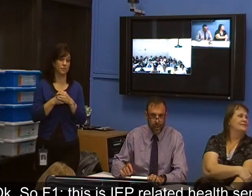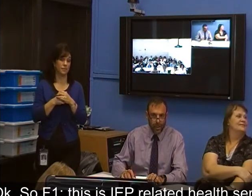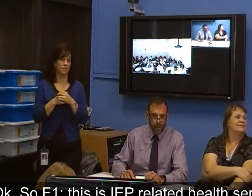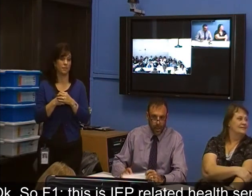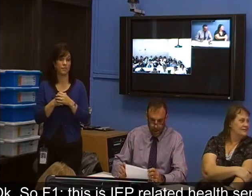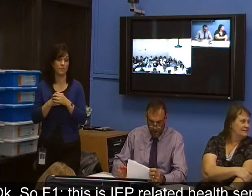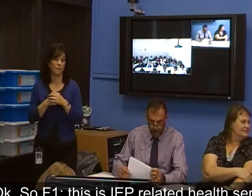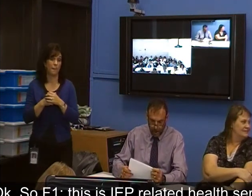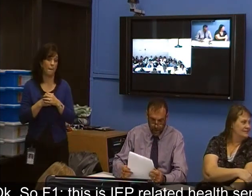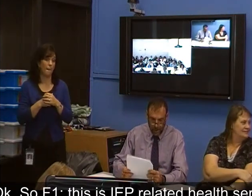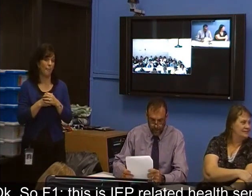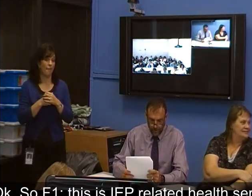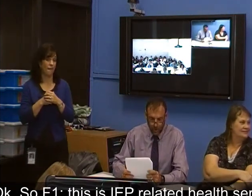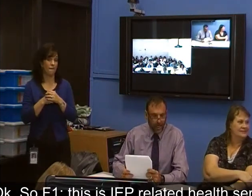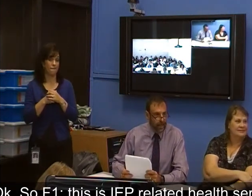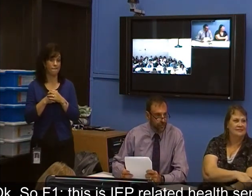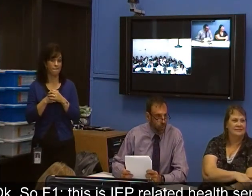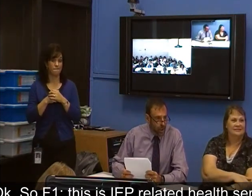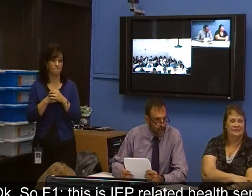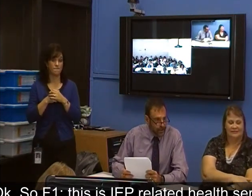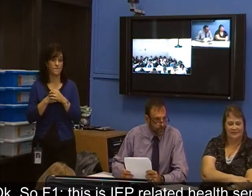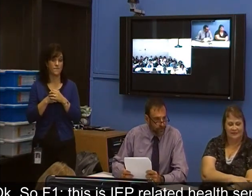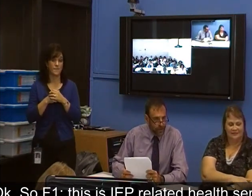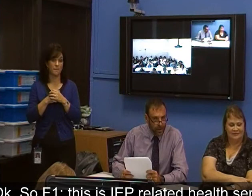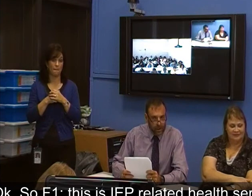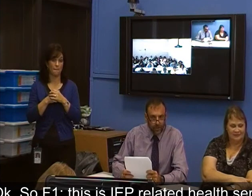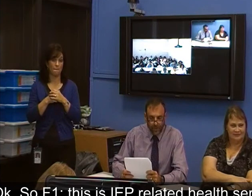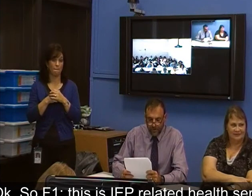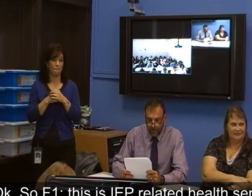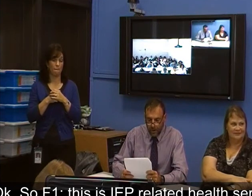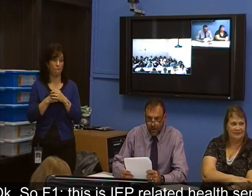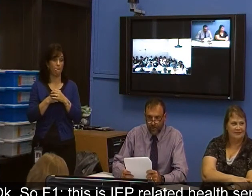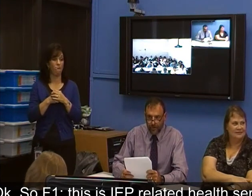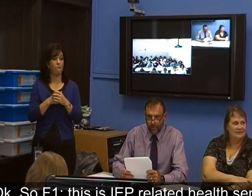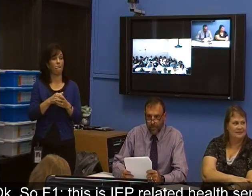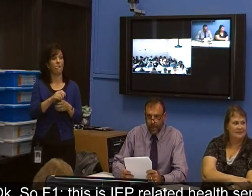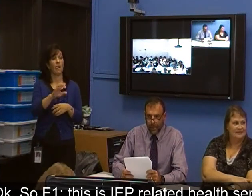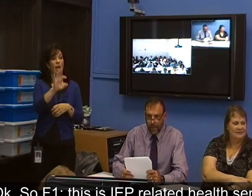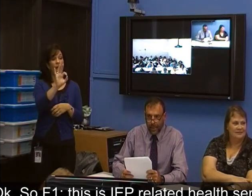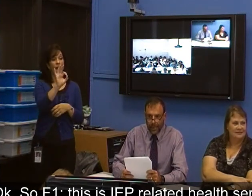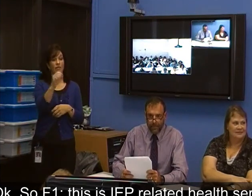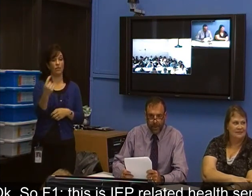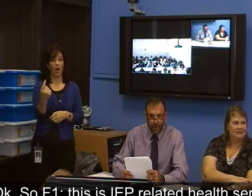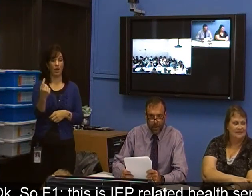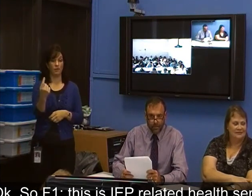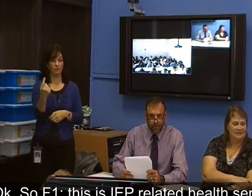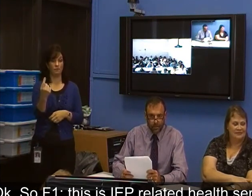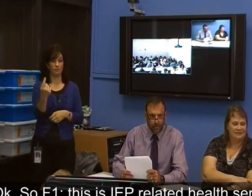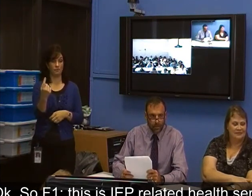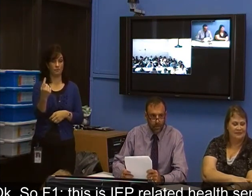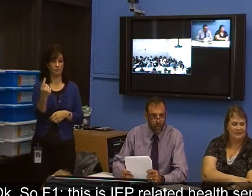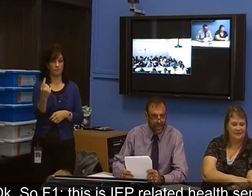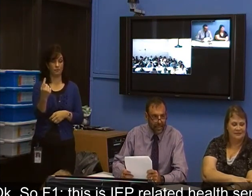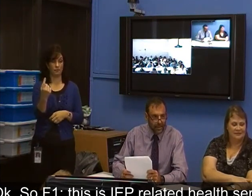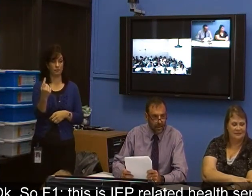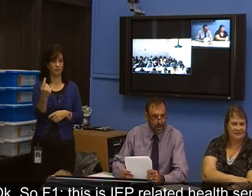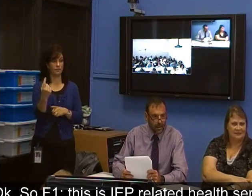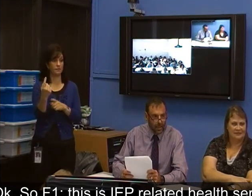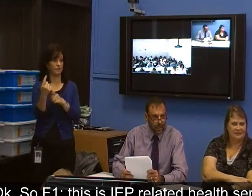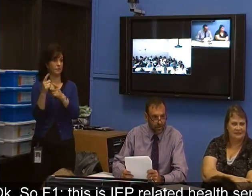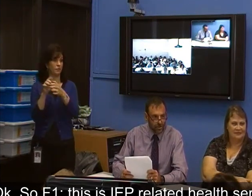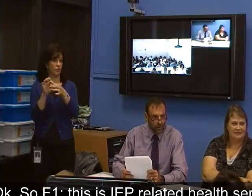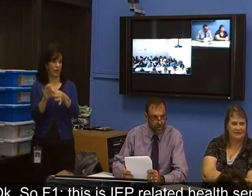Okay. So F1, this is IEP